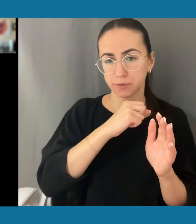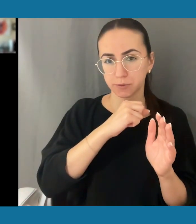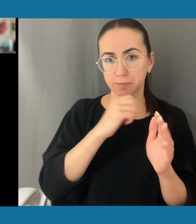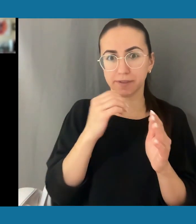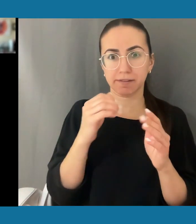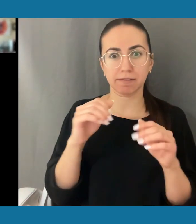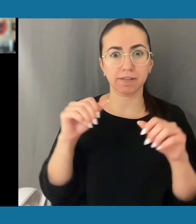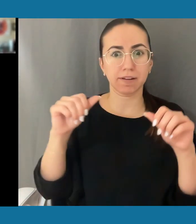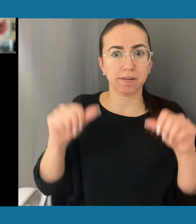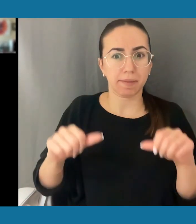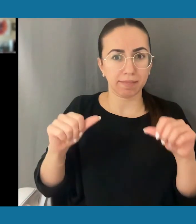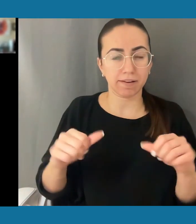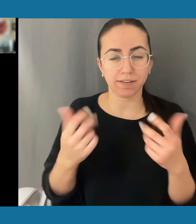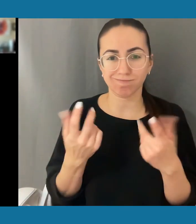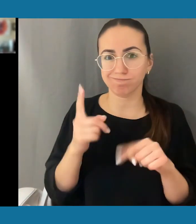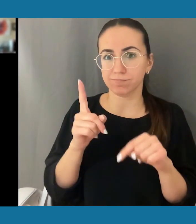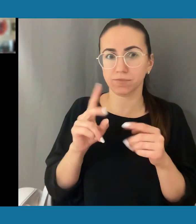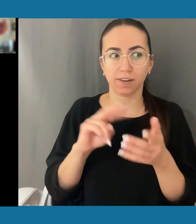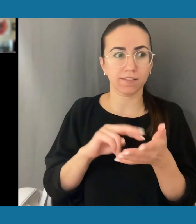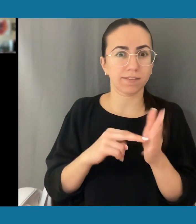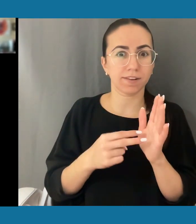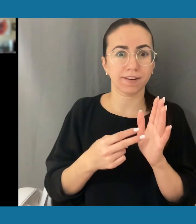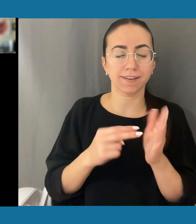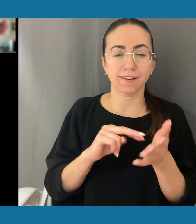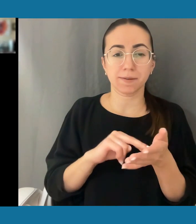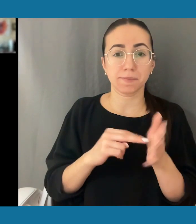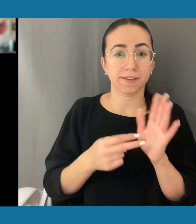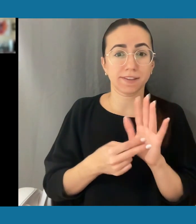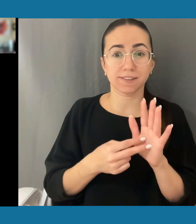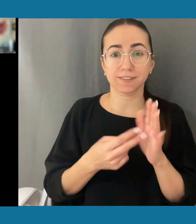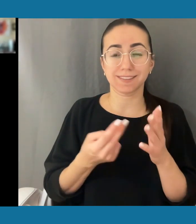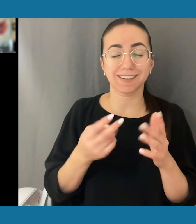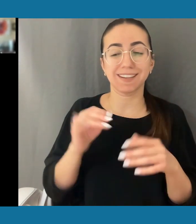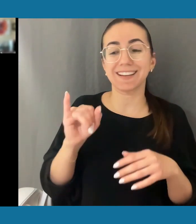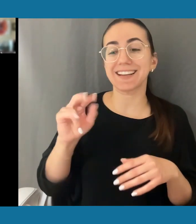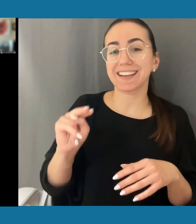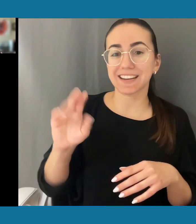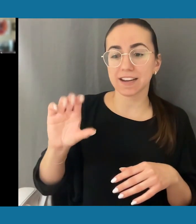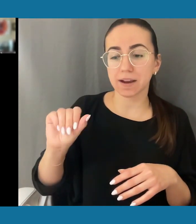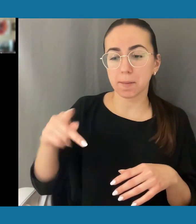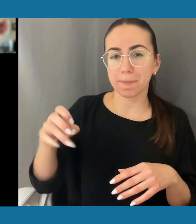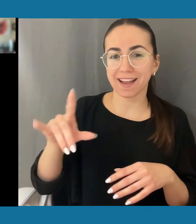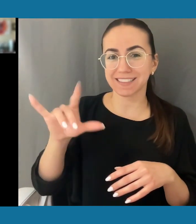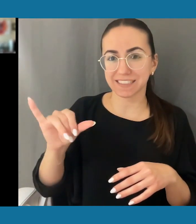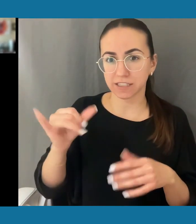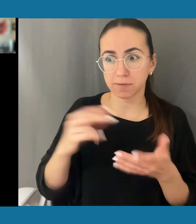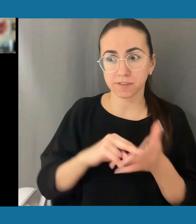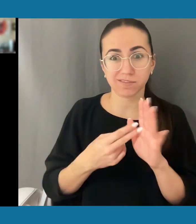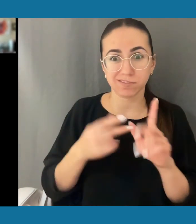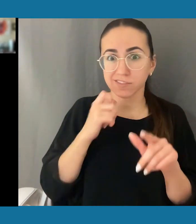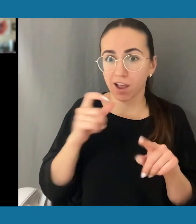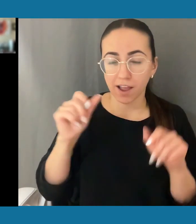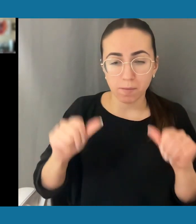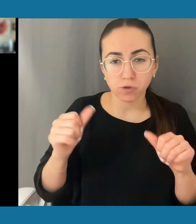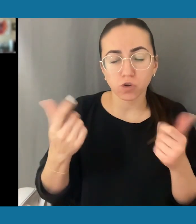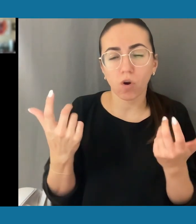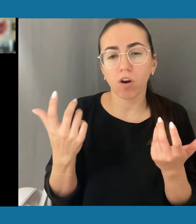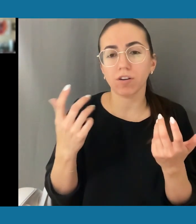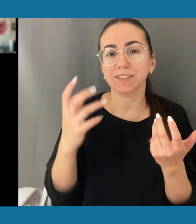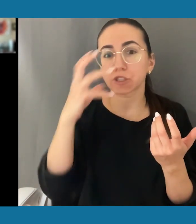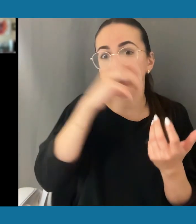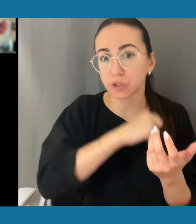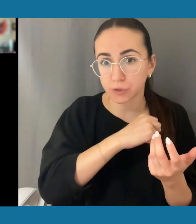So a lot of times we kind of seen this happening in reverse, where incapacity is assumed, and we're kind of making the